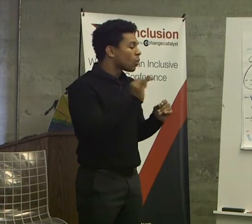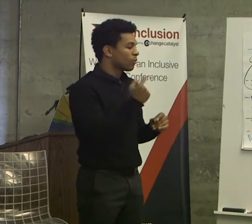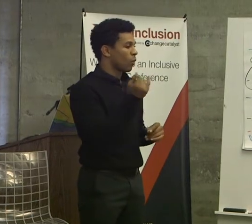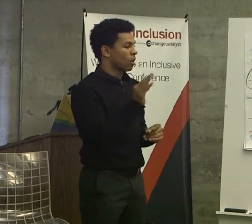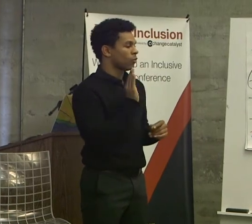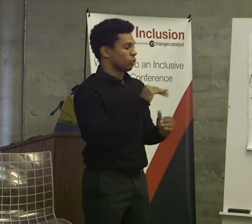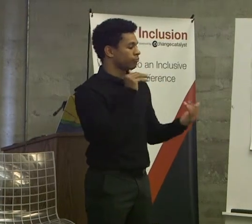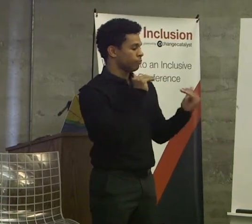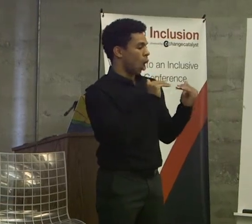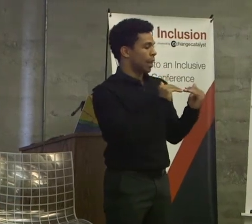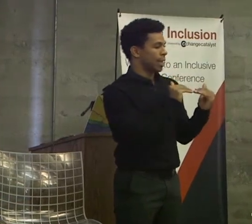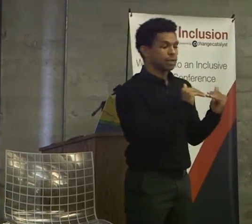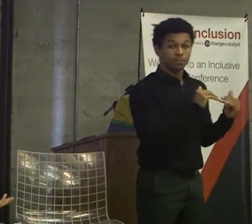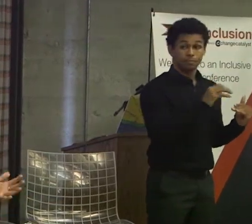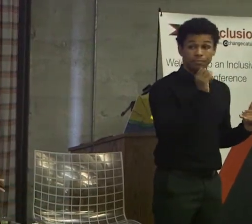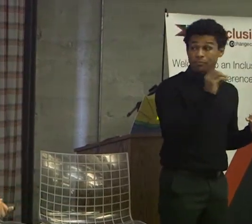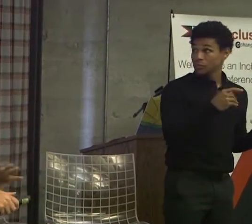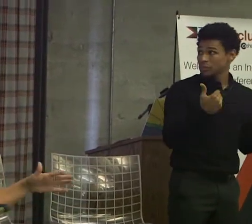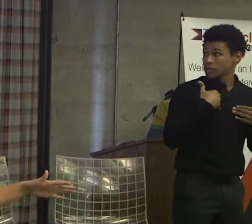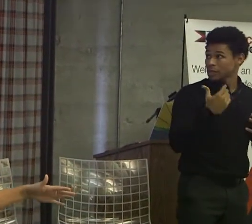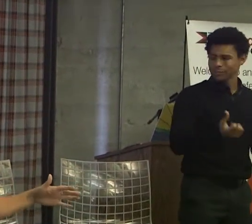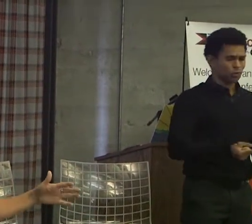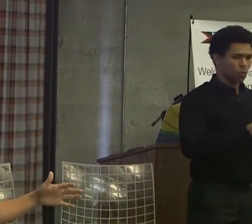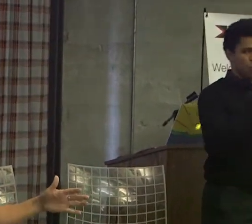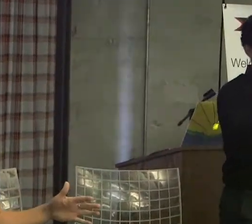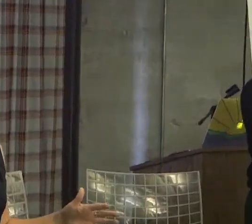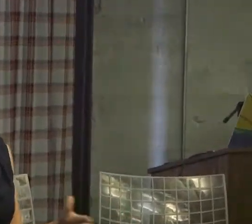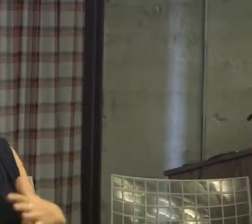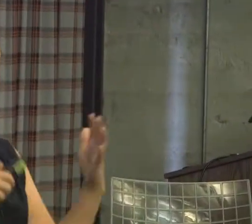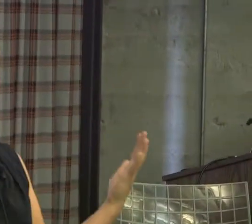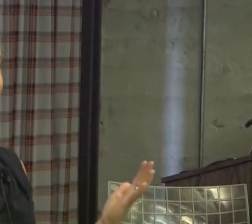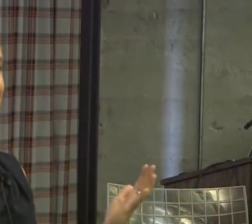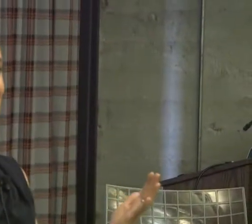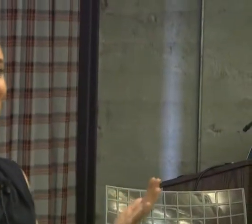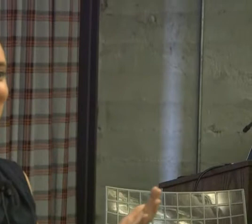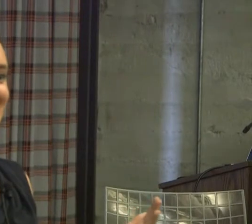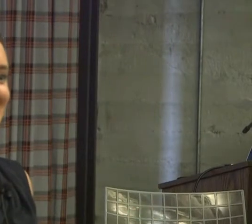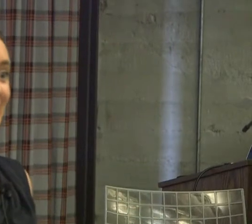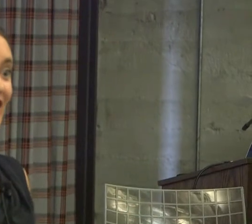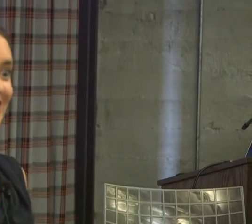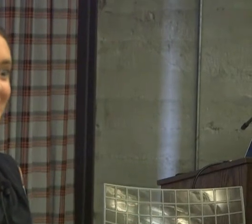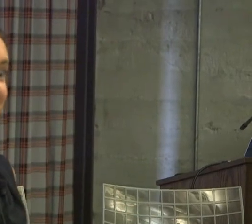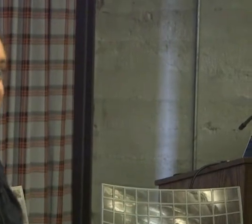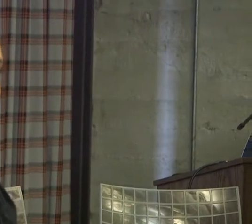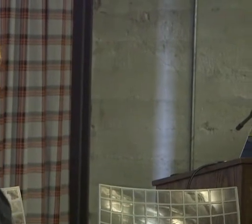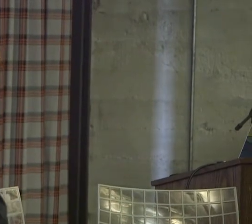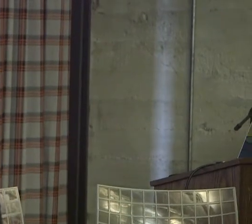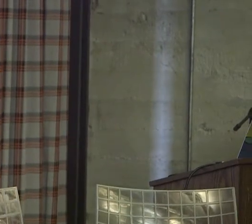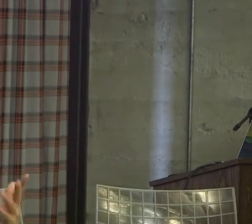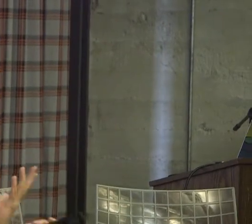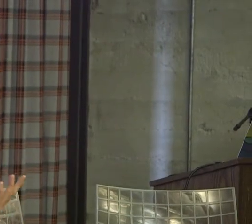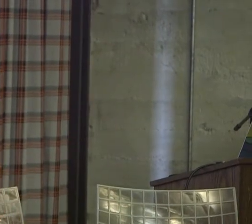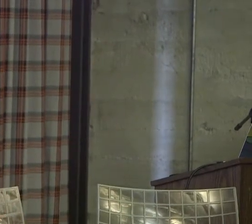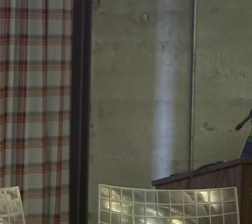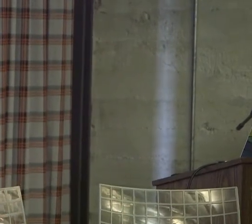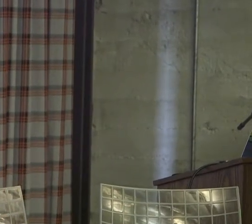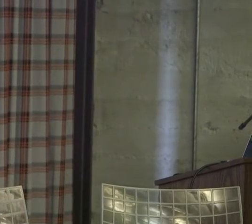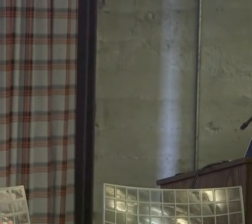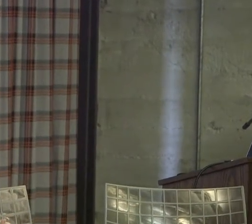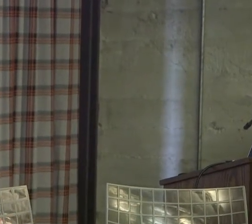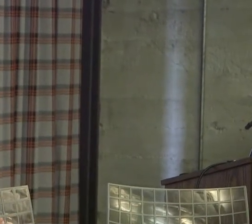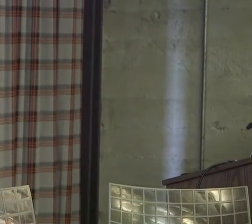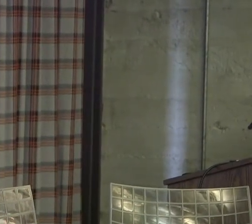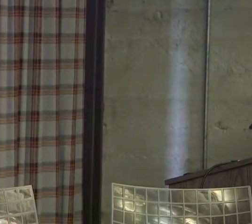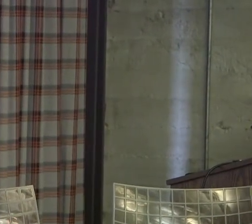colleagues. There's a ton of research on empathy that, scholars in psychology have done. So first, what